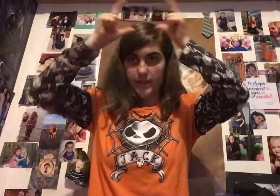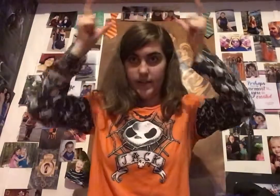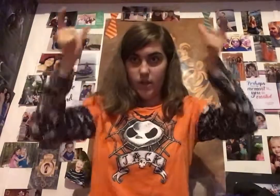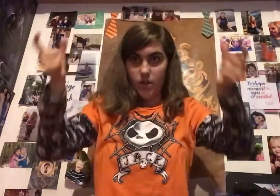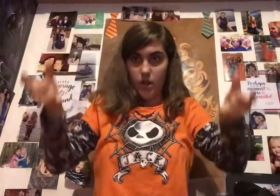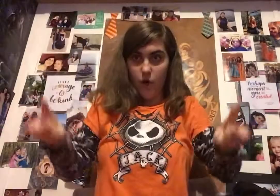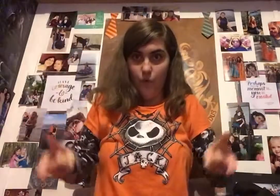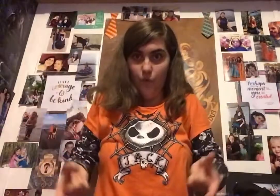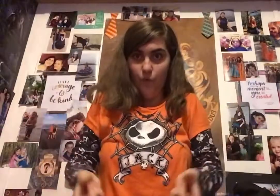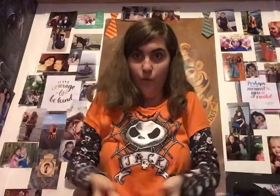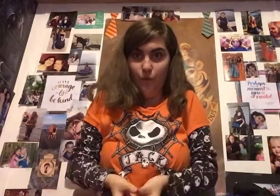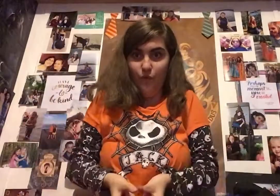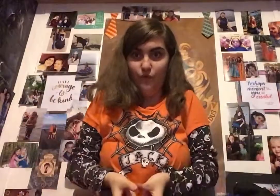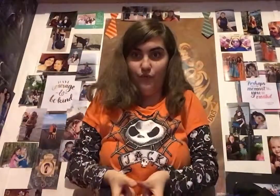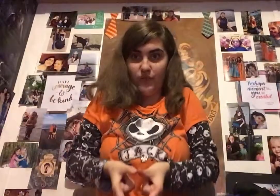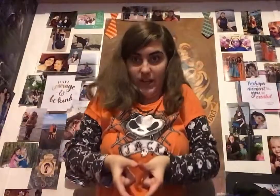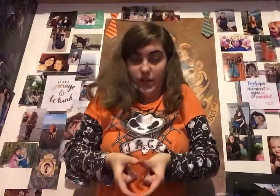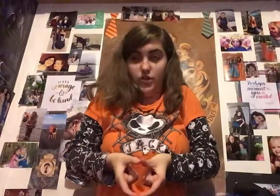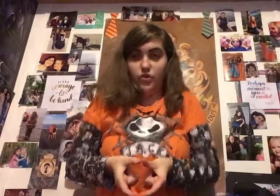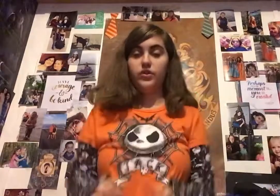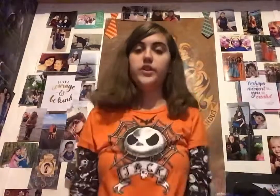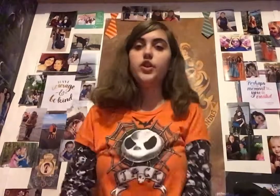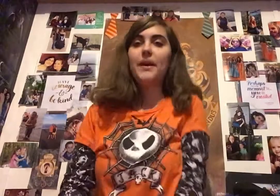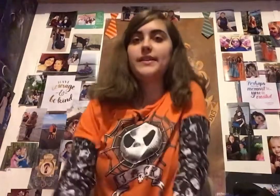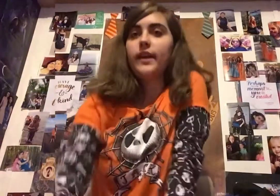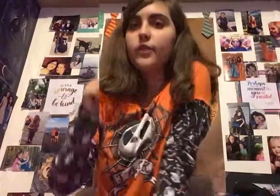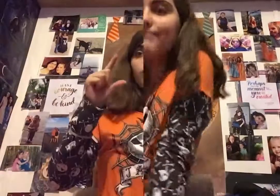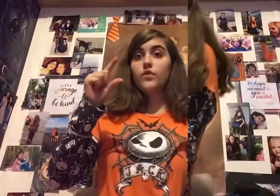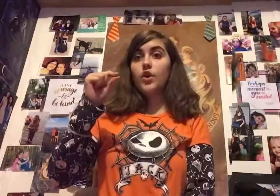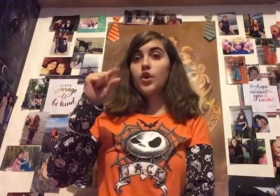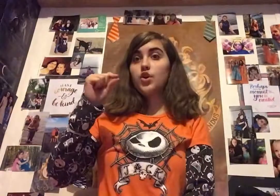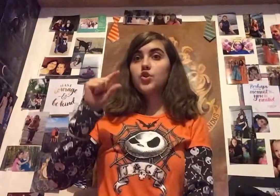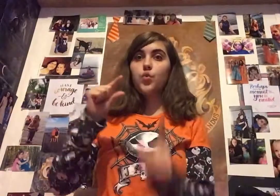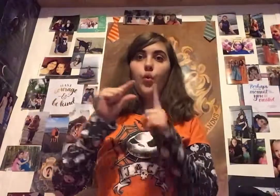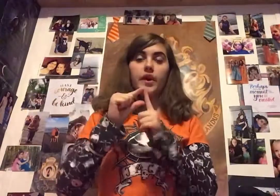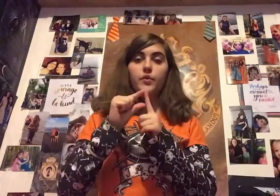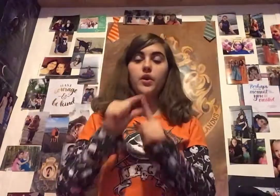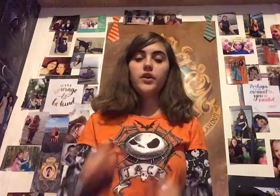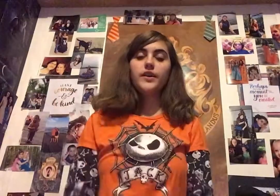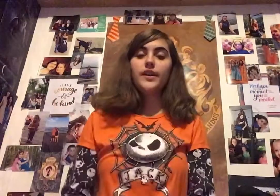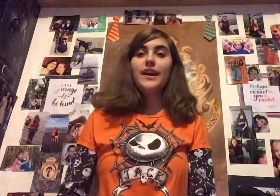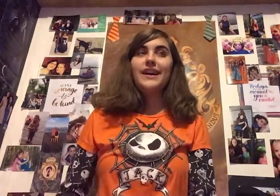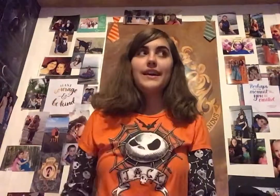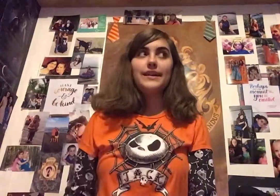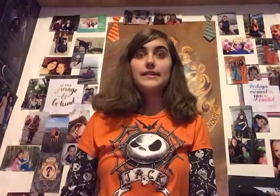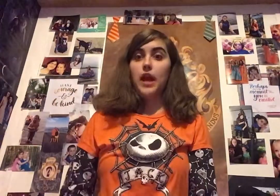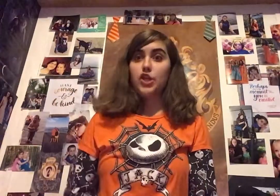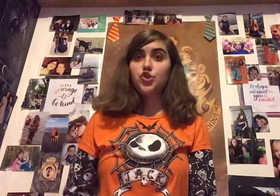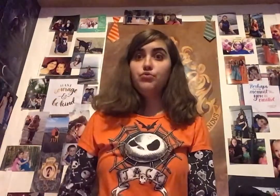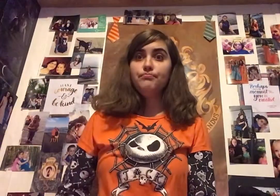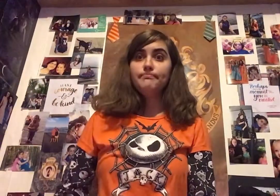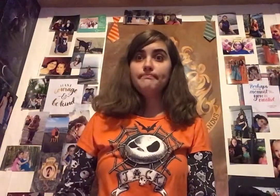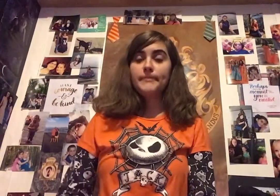hands together and then go woof, like in a circle, and then you go back together. 20th word is angel,